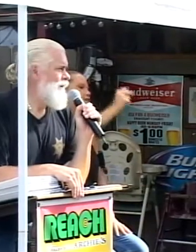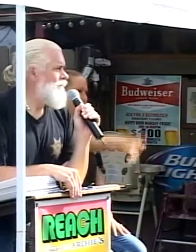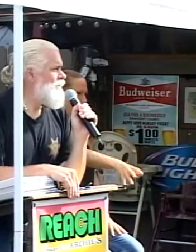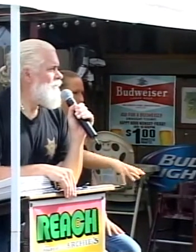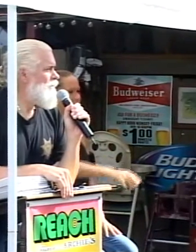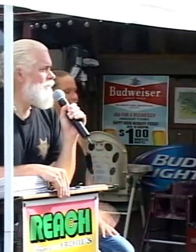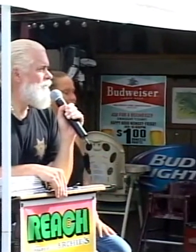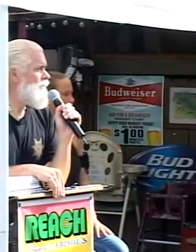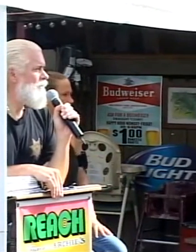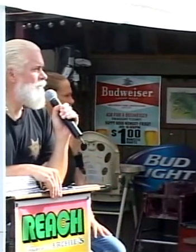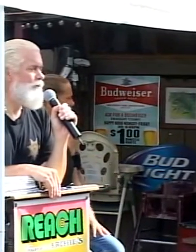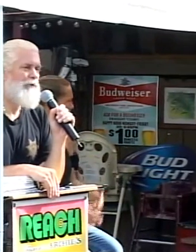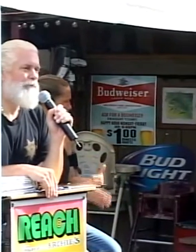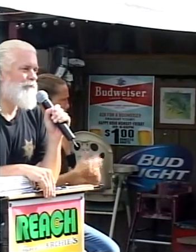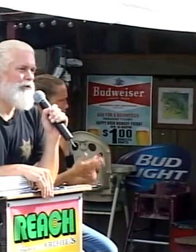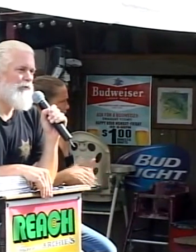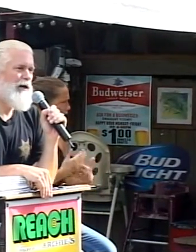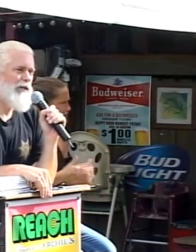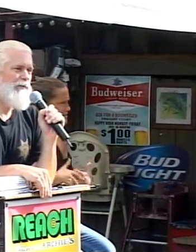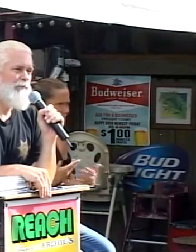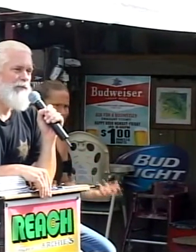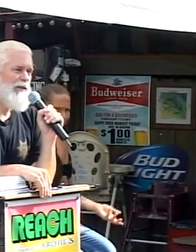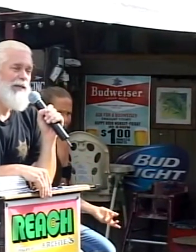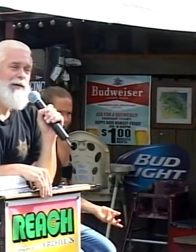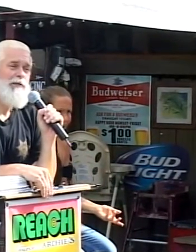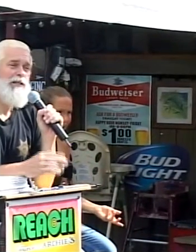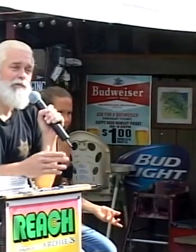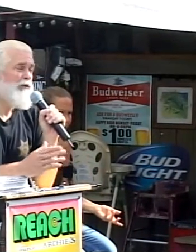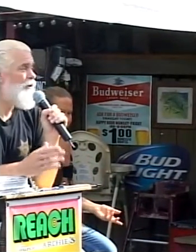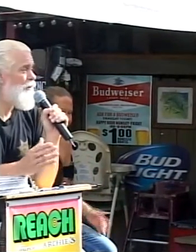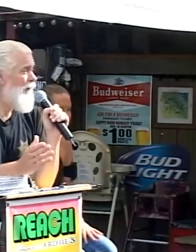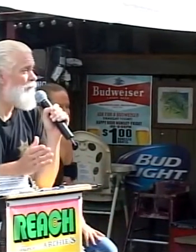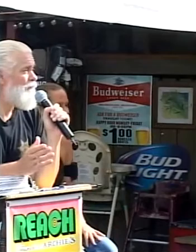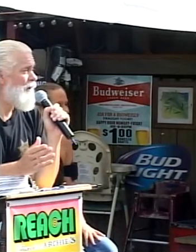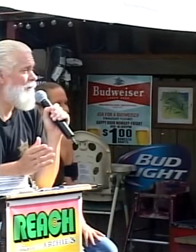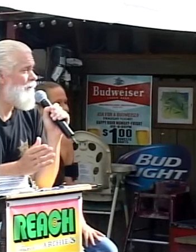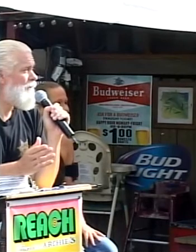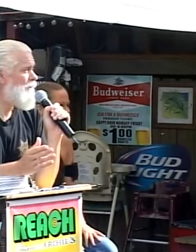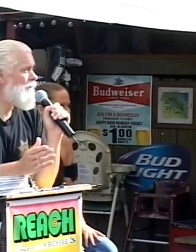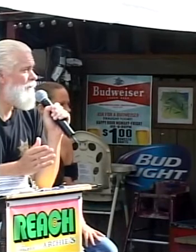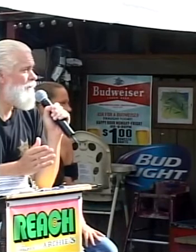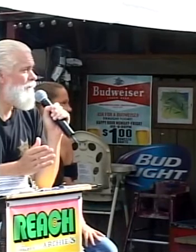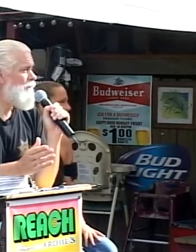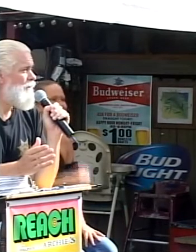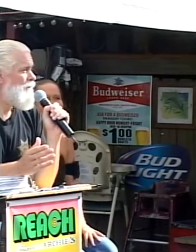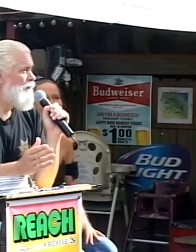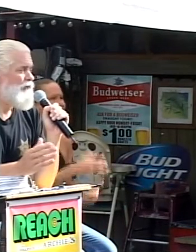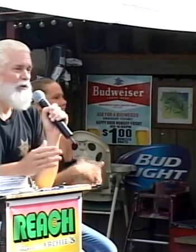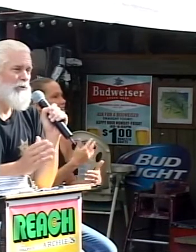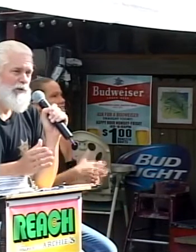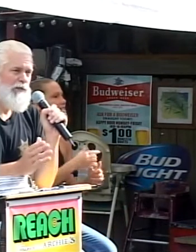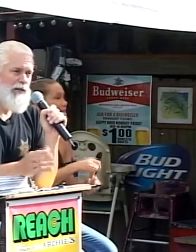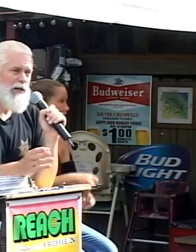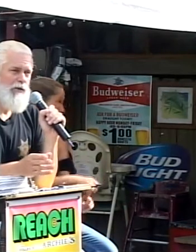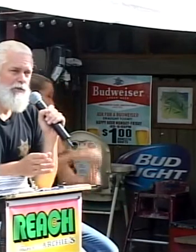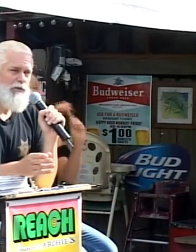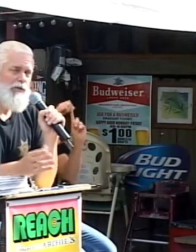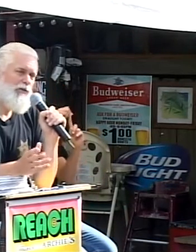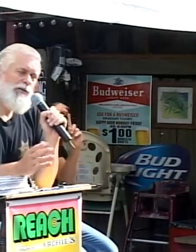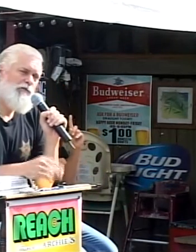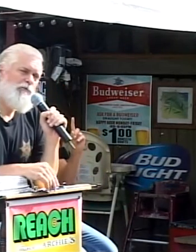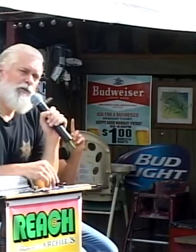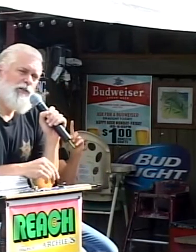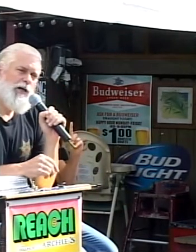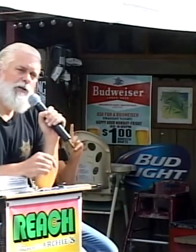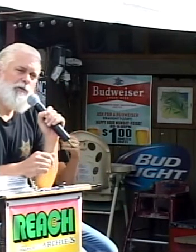Can't be that easy. Nope, you're right. It can't be if you don't have a faith. If you don't believe that God's